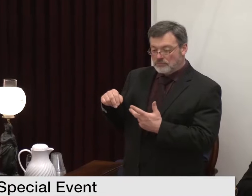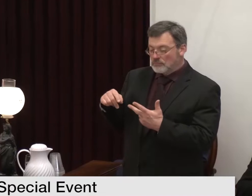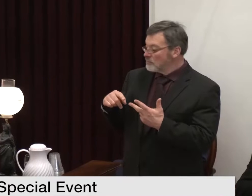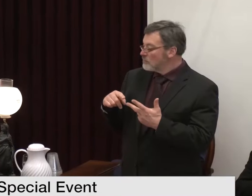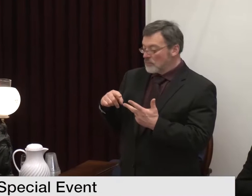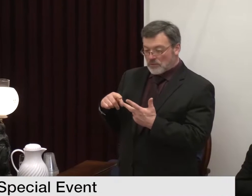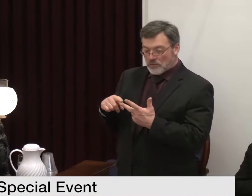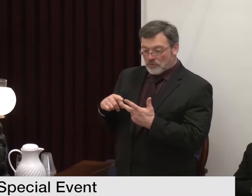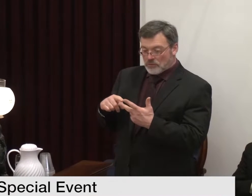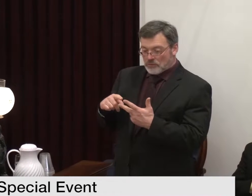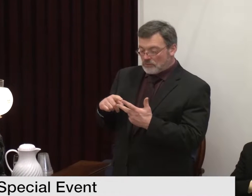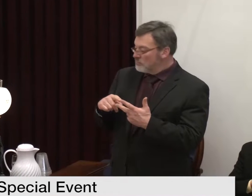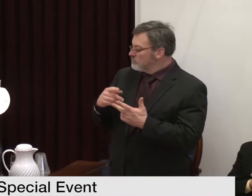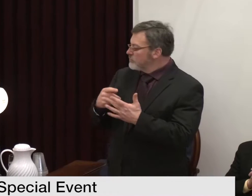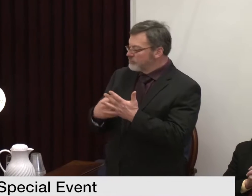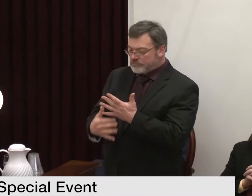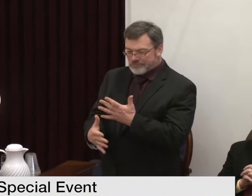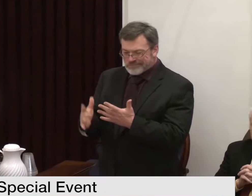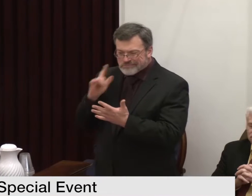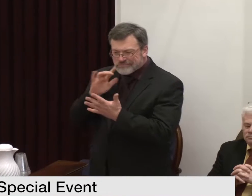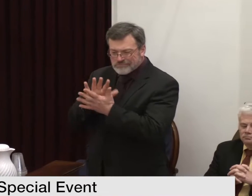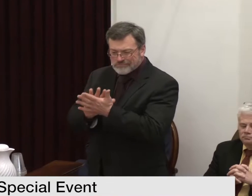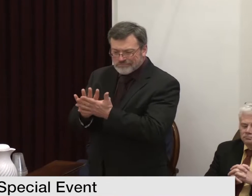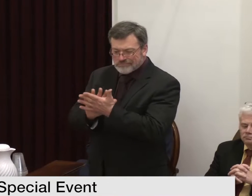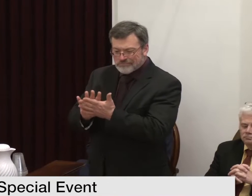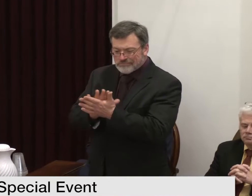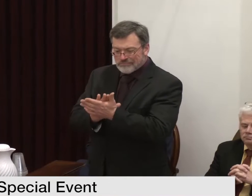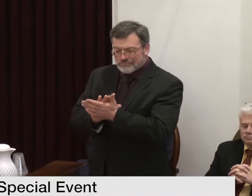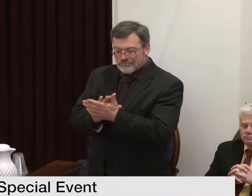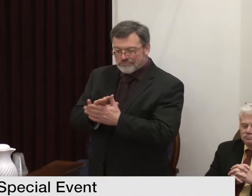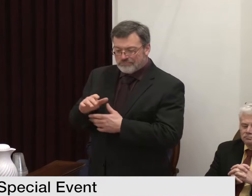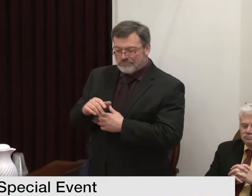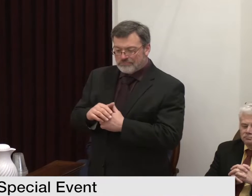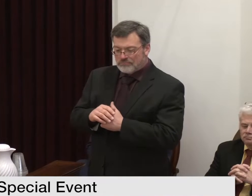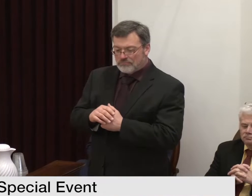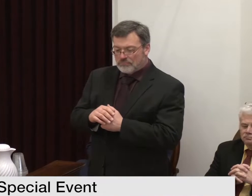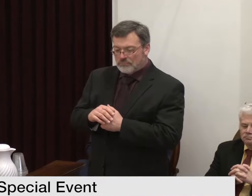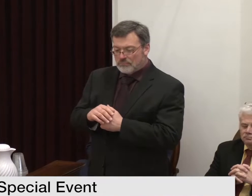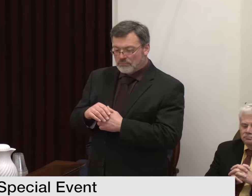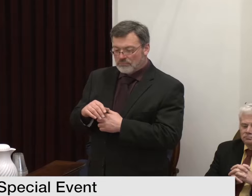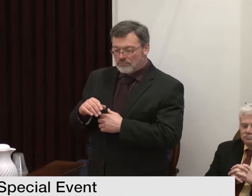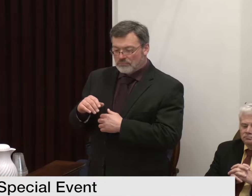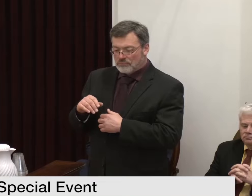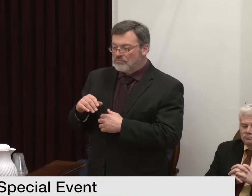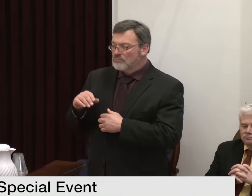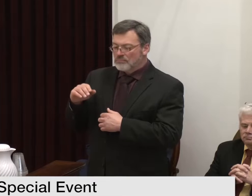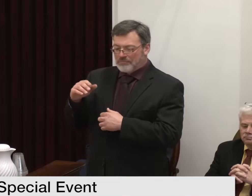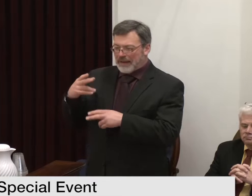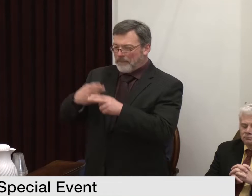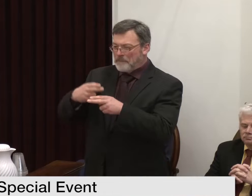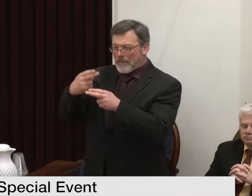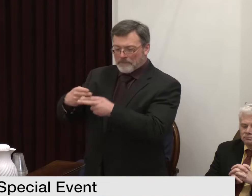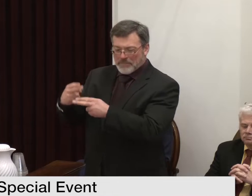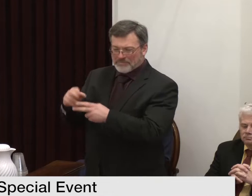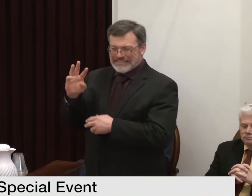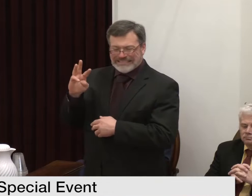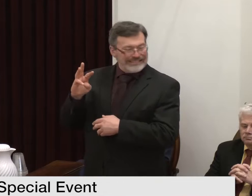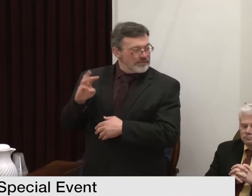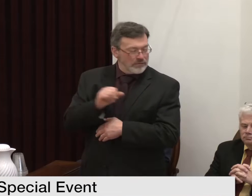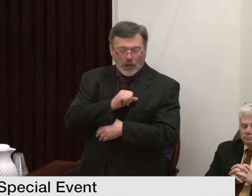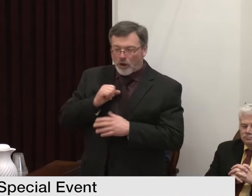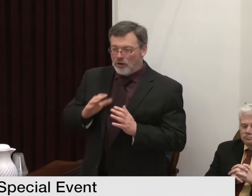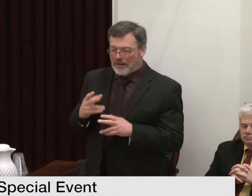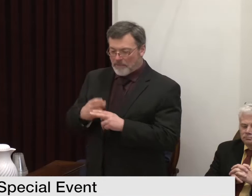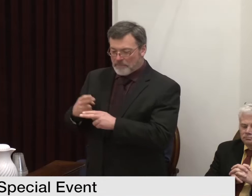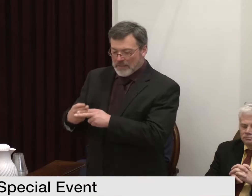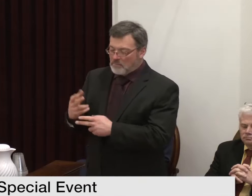Representative Lamphier, the member from Brattleboro, Representative Kornheiser, and the member from Colchester, Representative Brennan. Will the committee